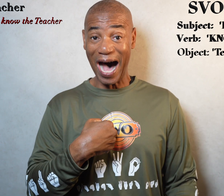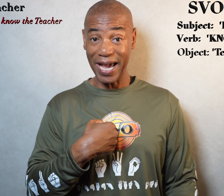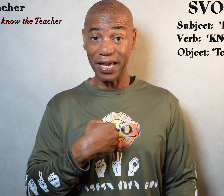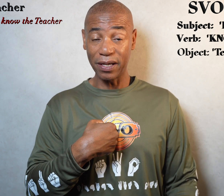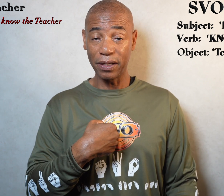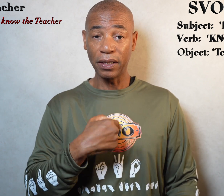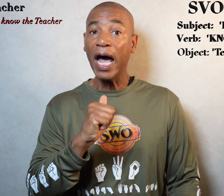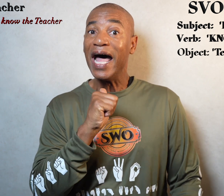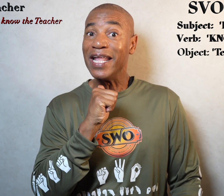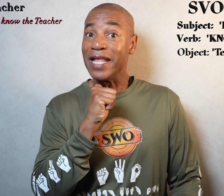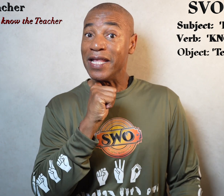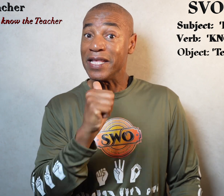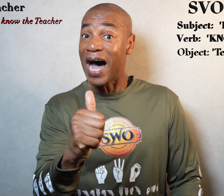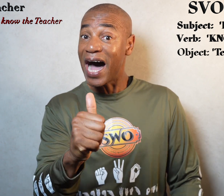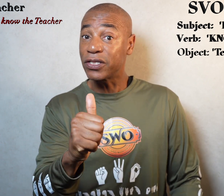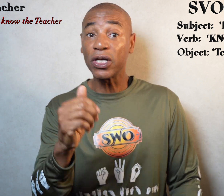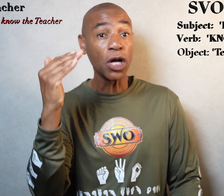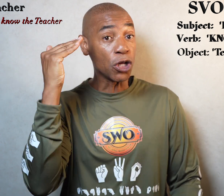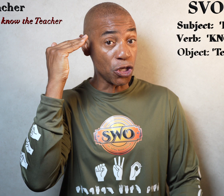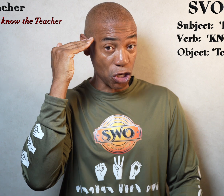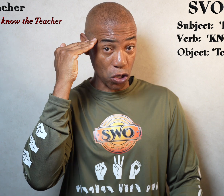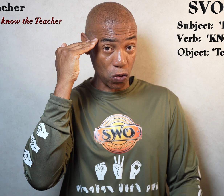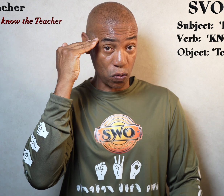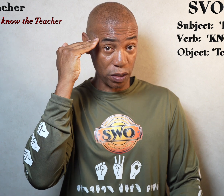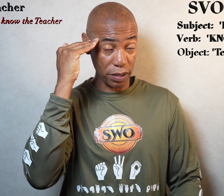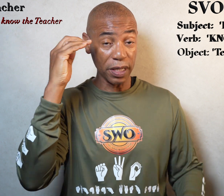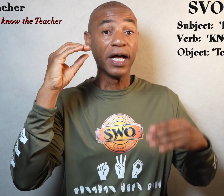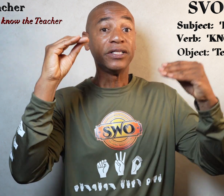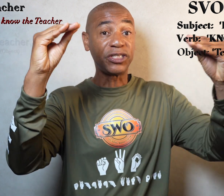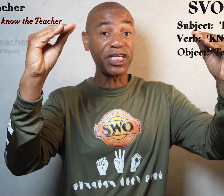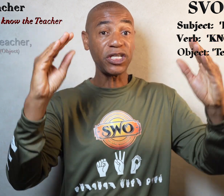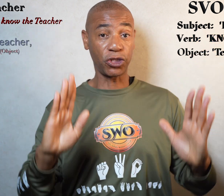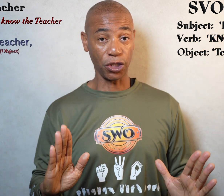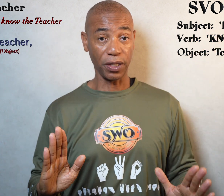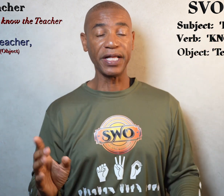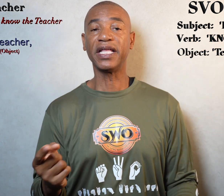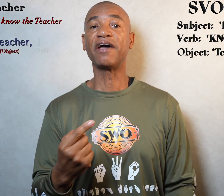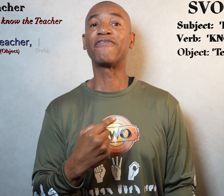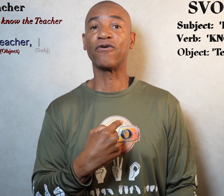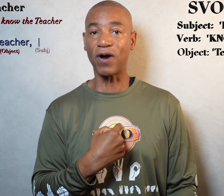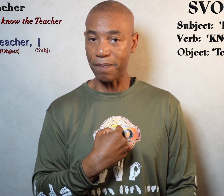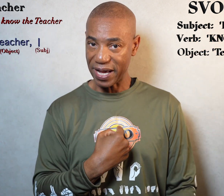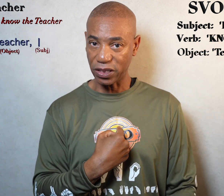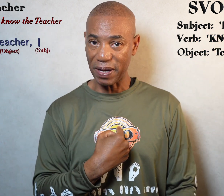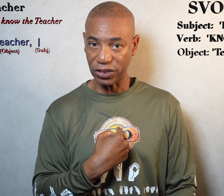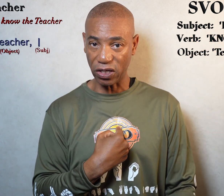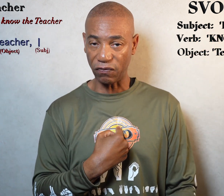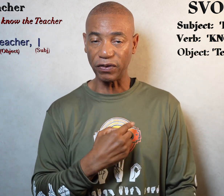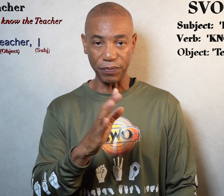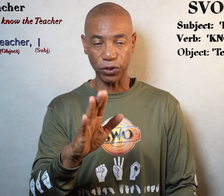I, not know, teacher, and then I refer right back to myself. Let me show you